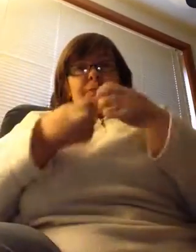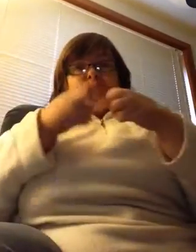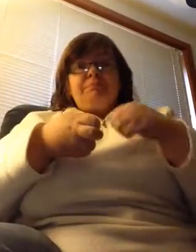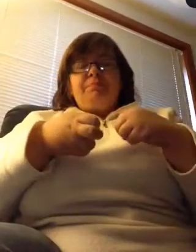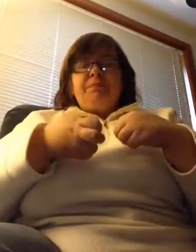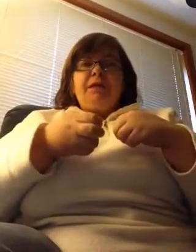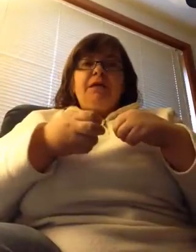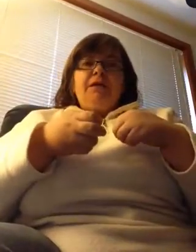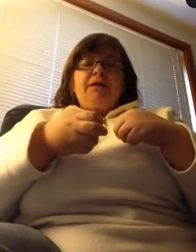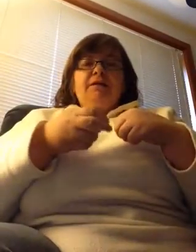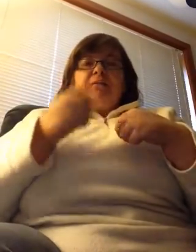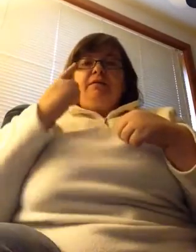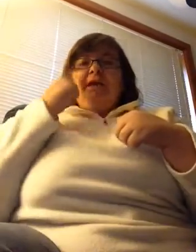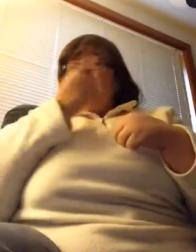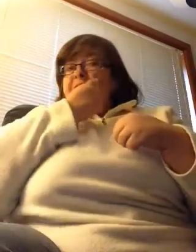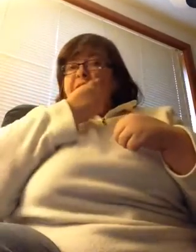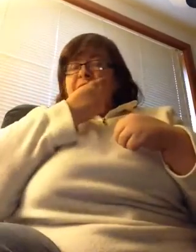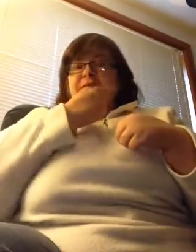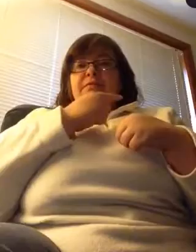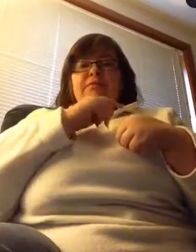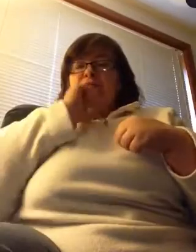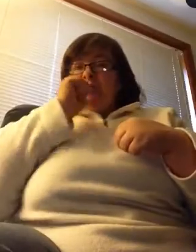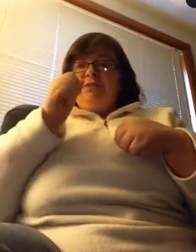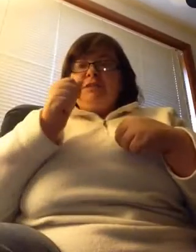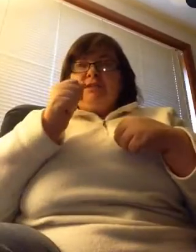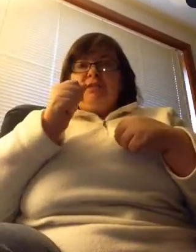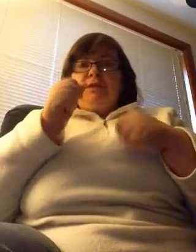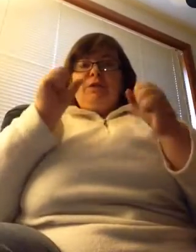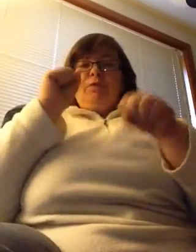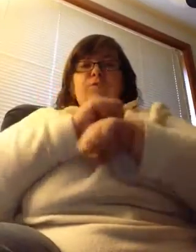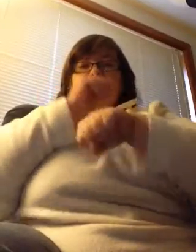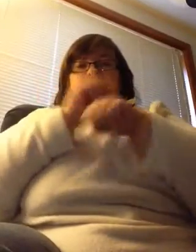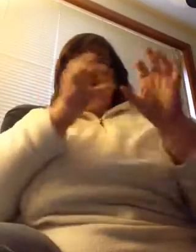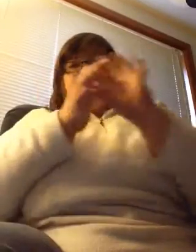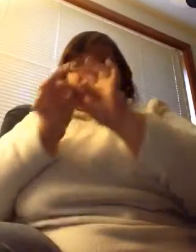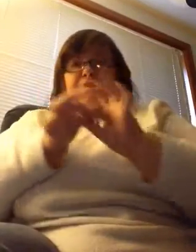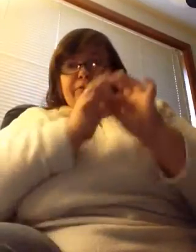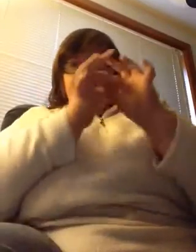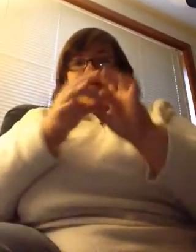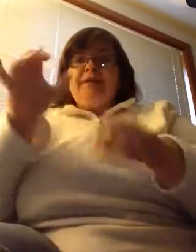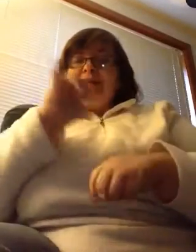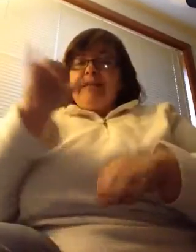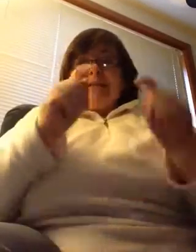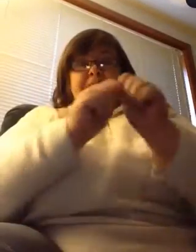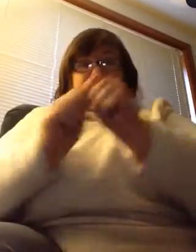problem. The eyes don't work together like a